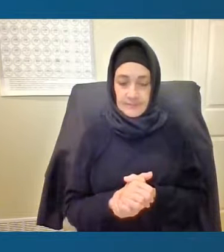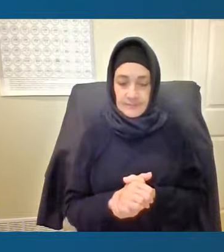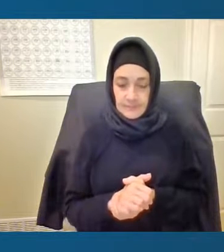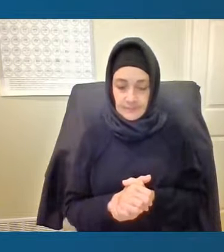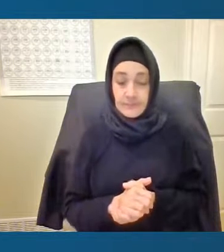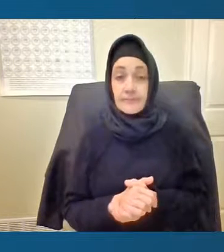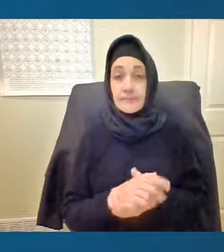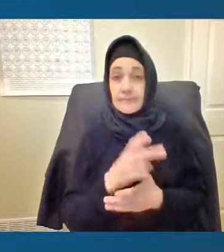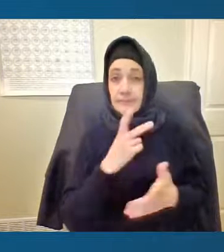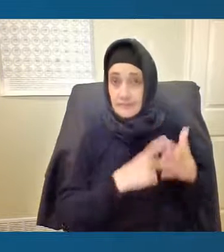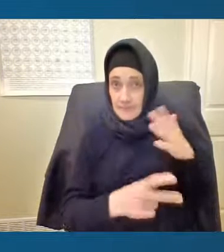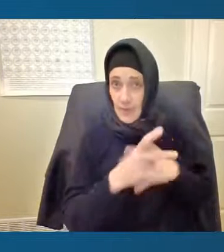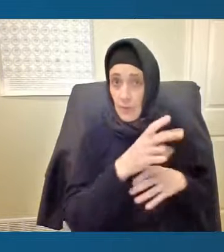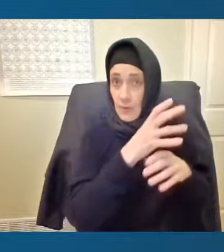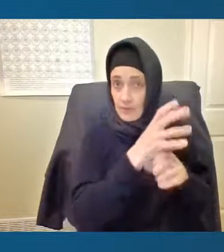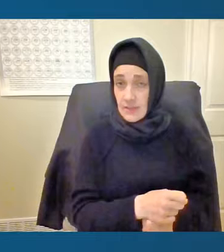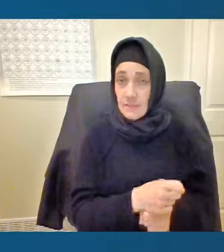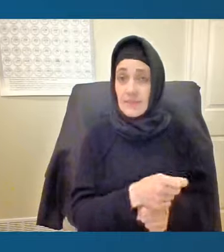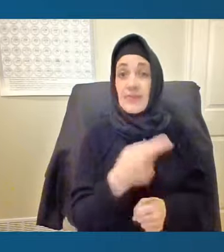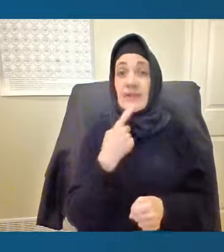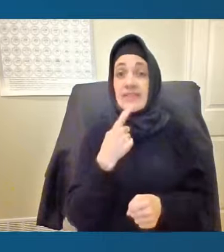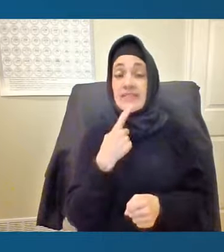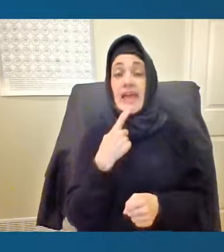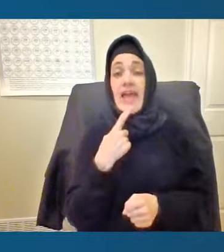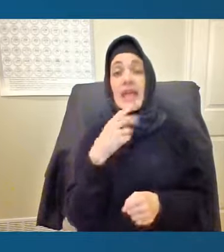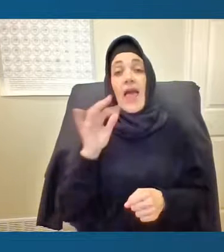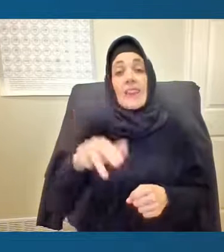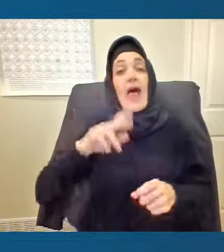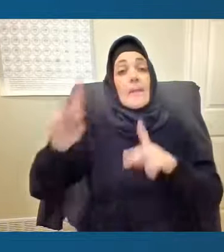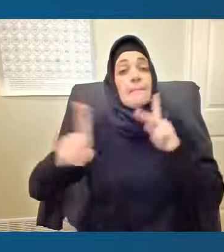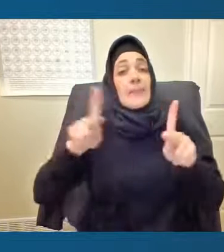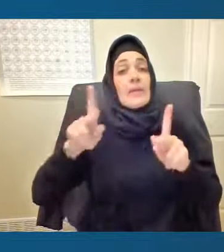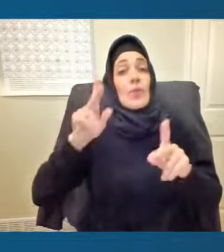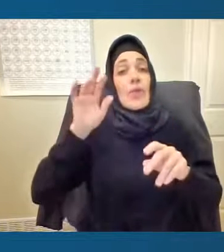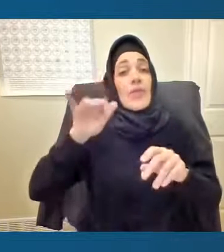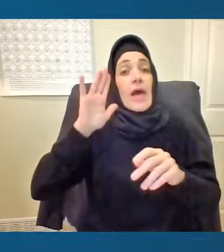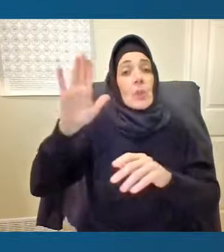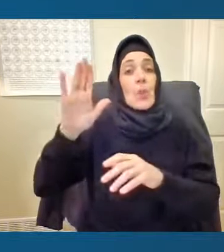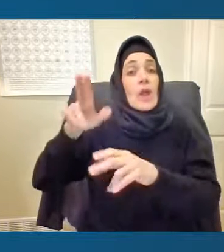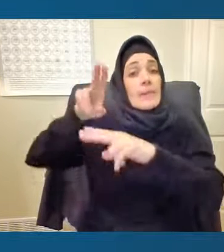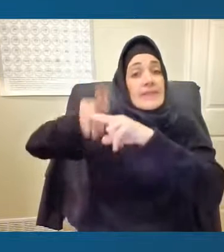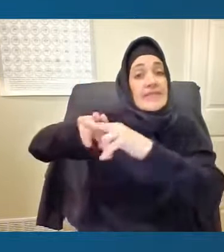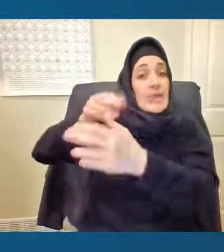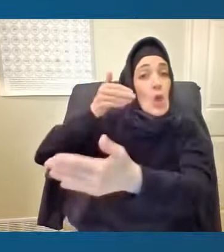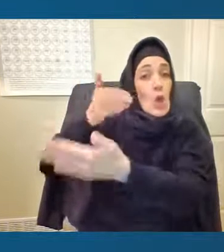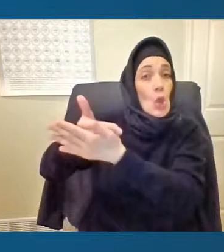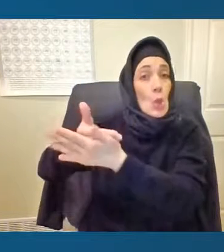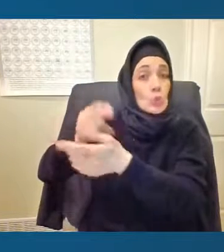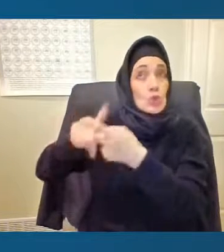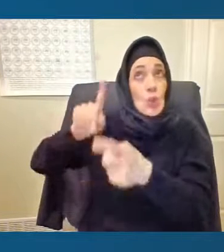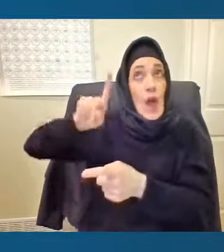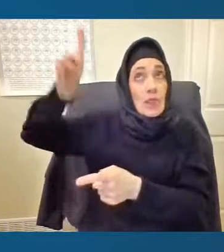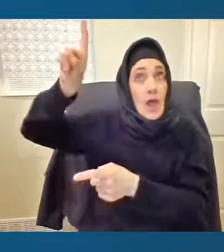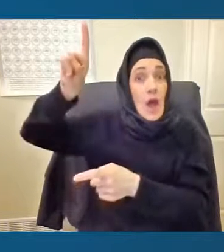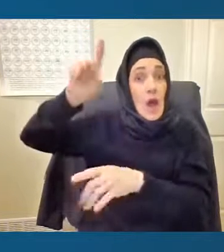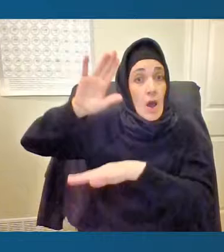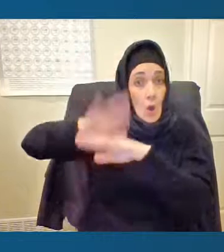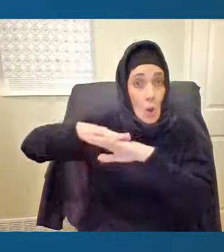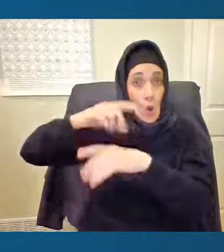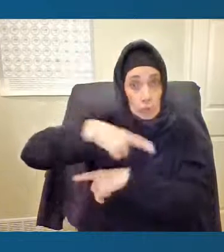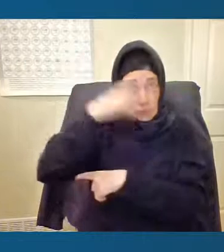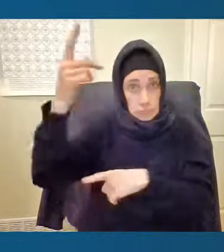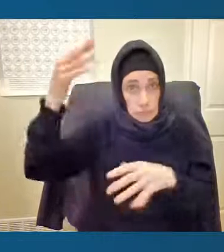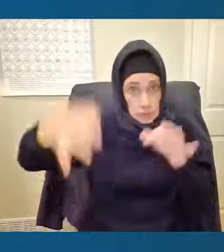Rasulullah sallallahu alayhi wa, he said, julasa', the people that will be sitting close to Allah on yawm al-qiyama, the day of resurrection, are